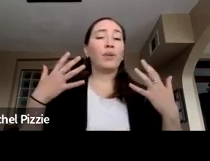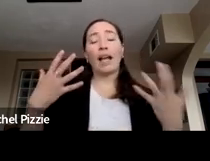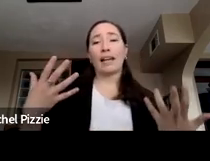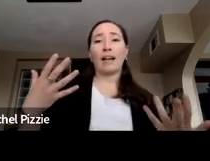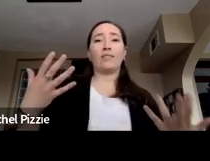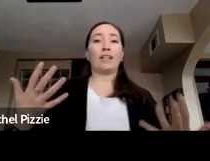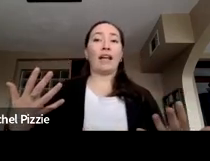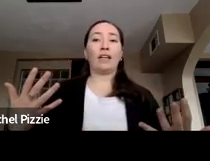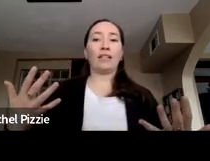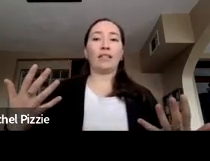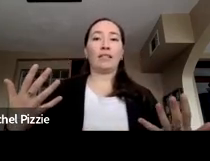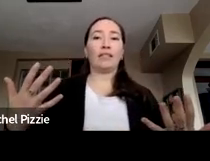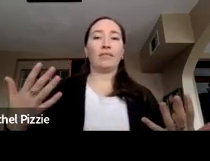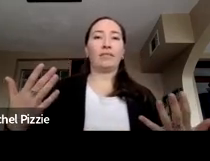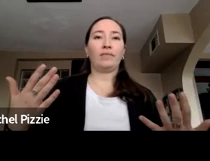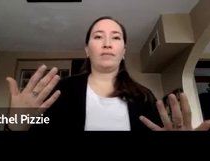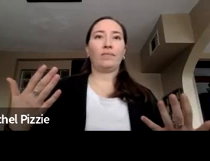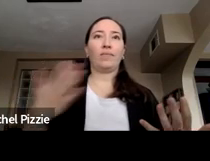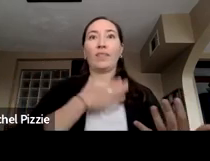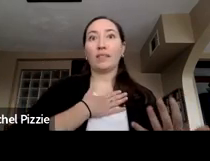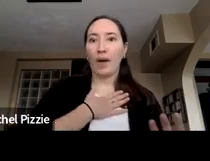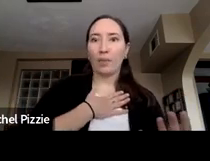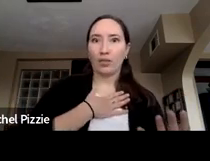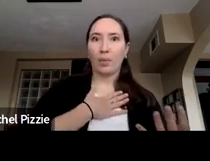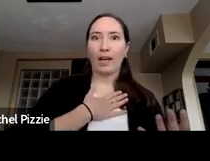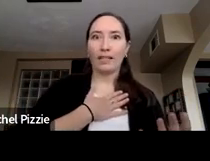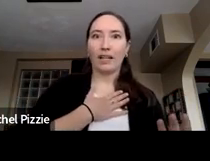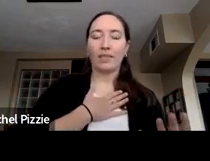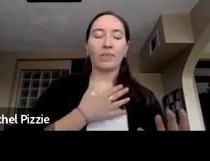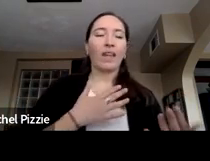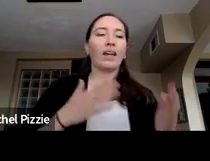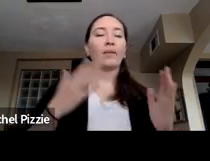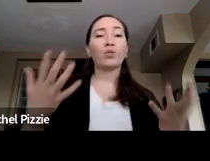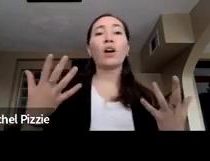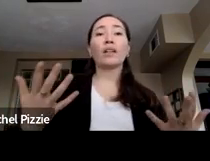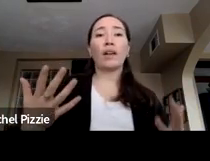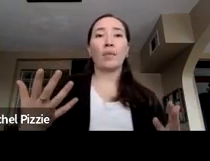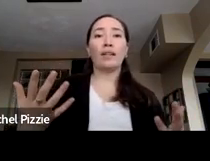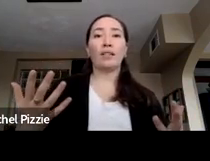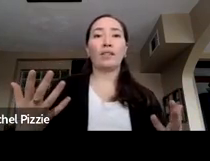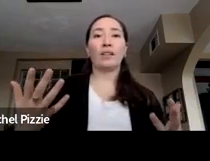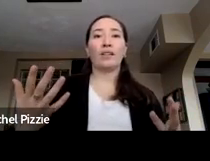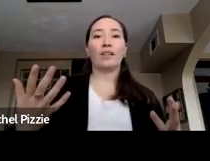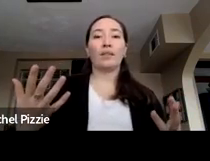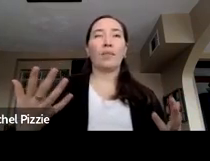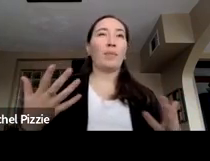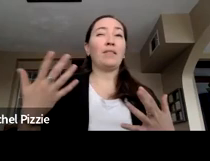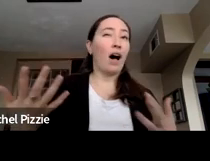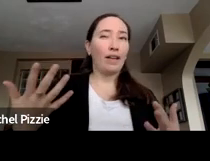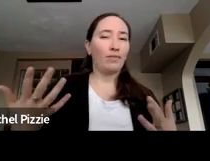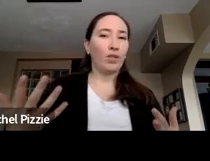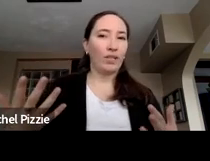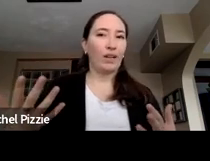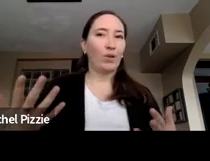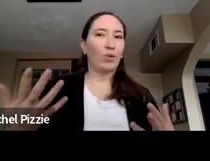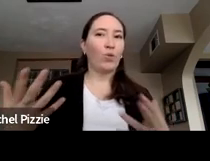If you're doing any kind of data analysis, this is my personal bias here, I would strongly recommend maybe